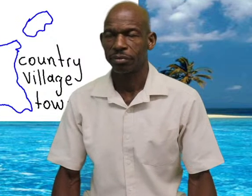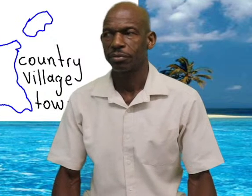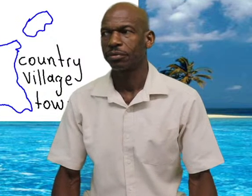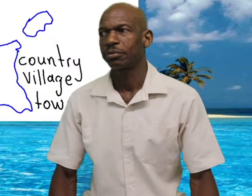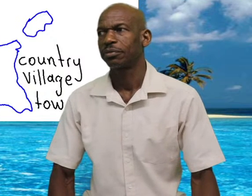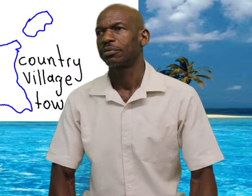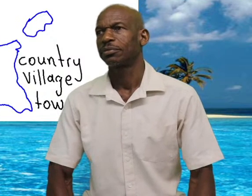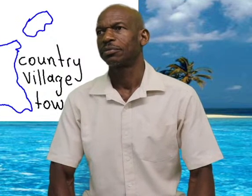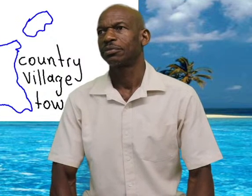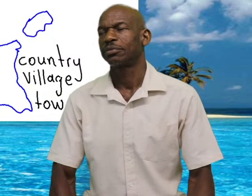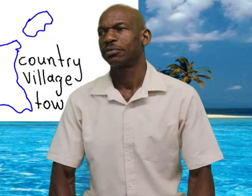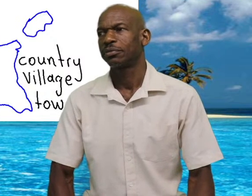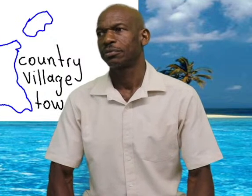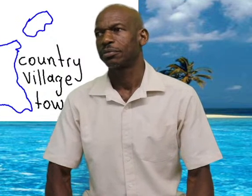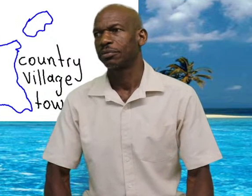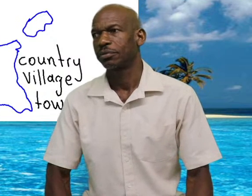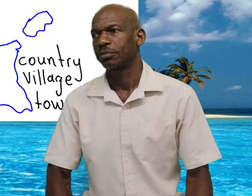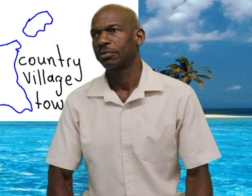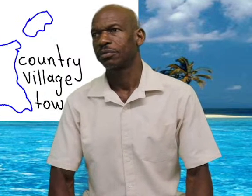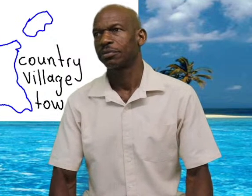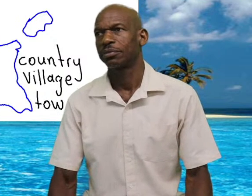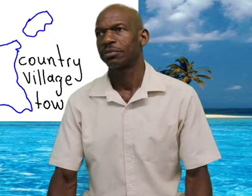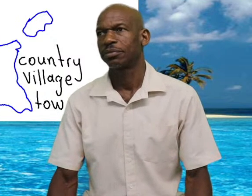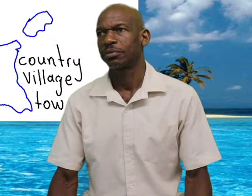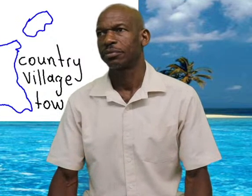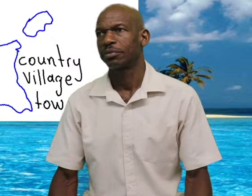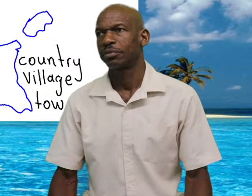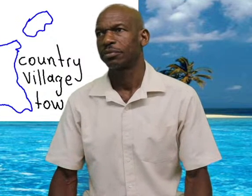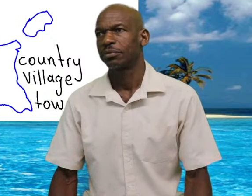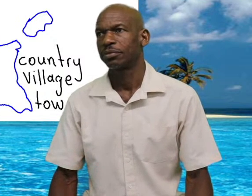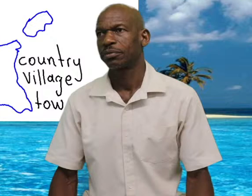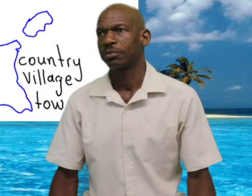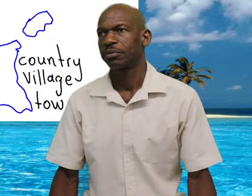all, and we could look at ownership based on